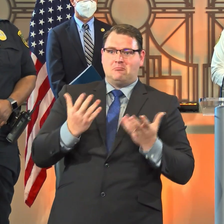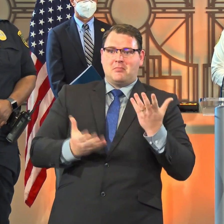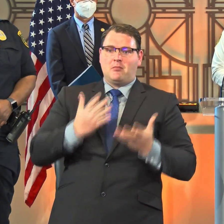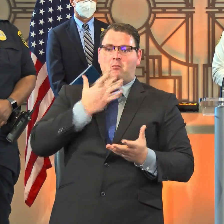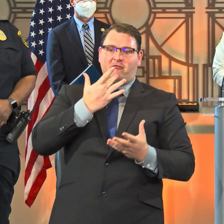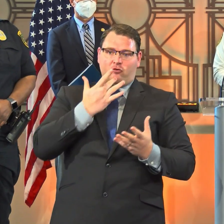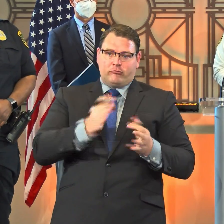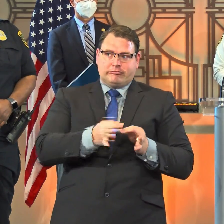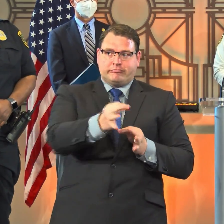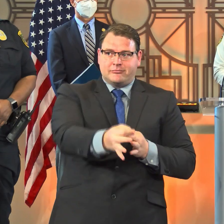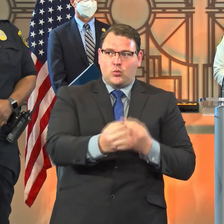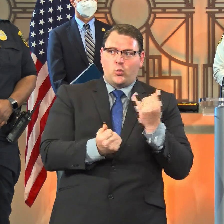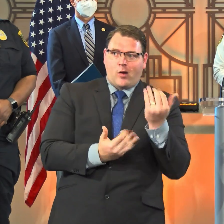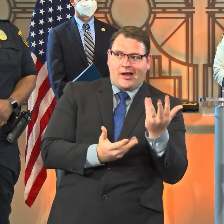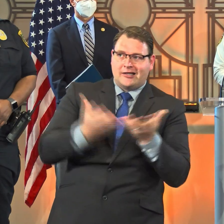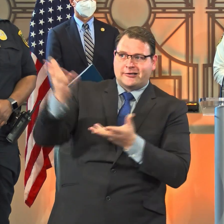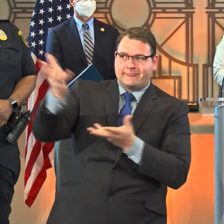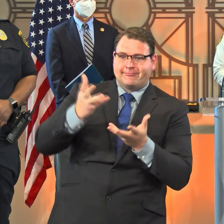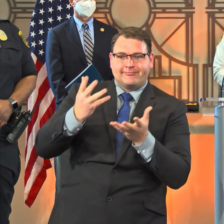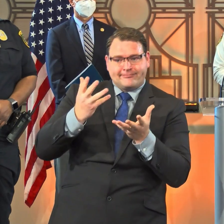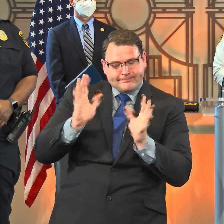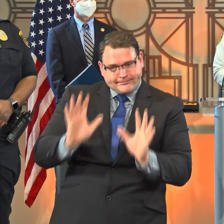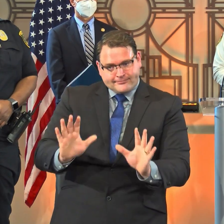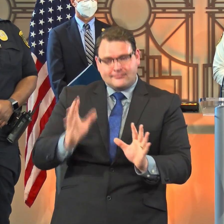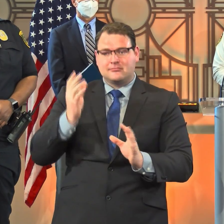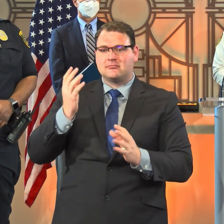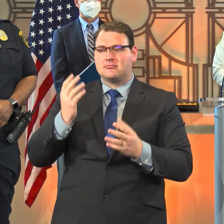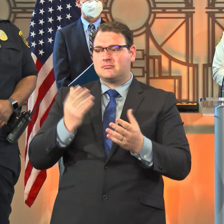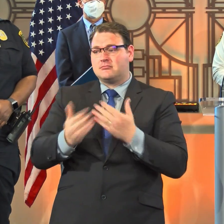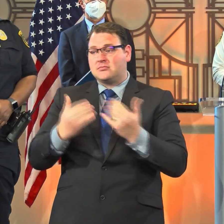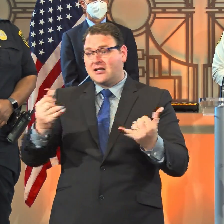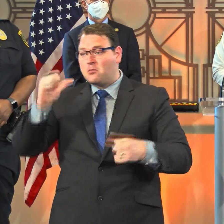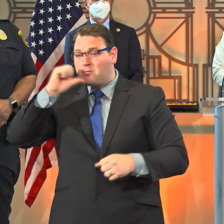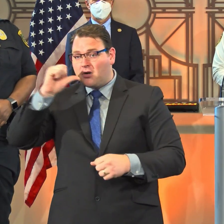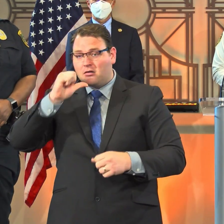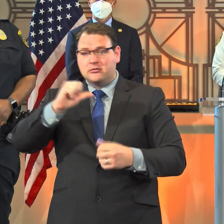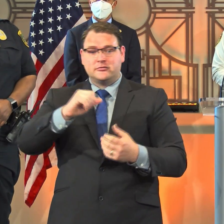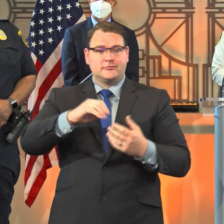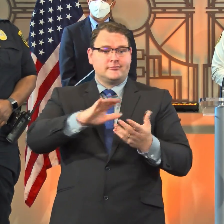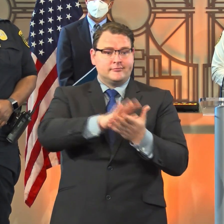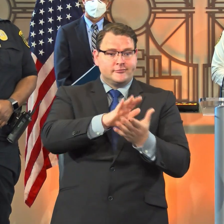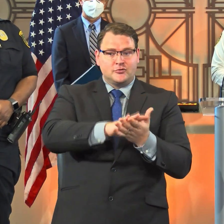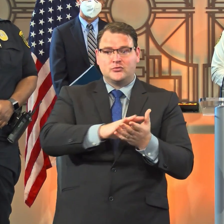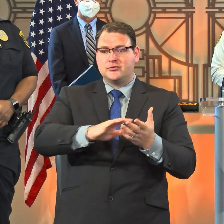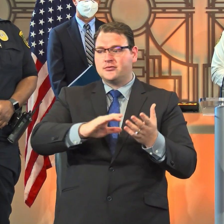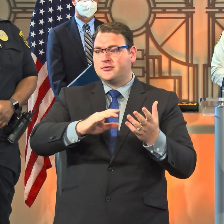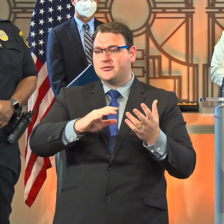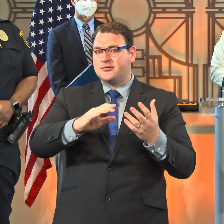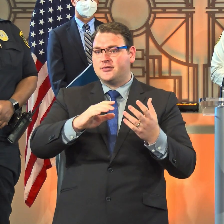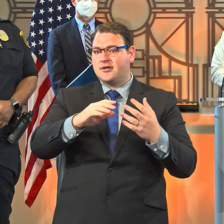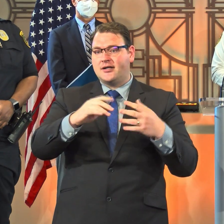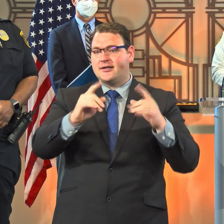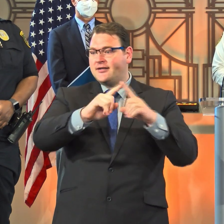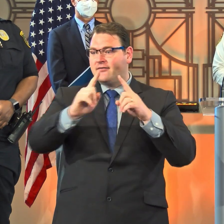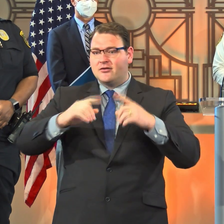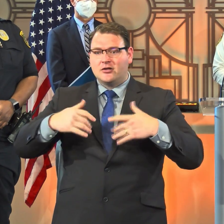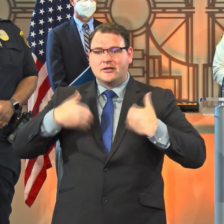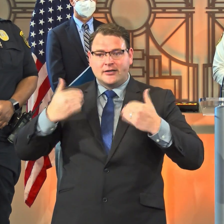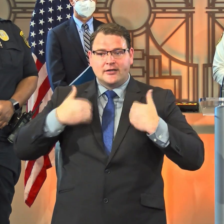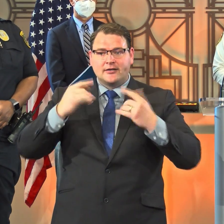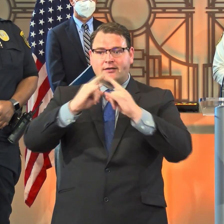clubs and youth sports camps, summer camps, things of that will be opening up. My only hope and prayer is